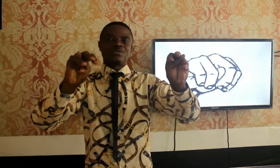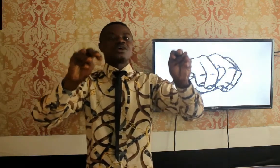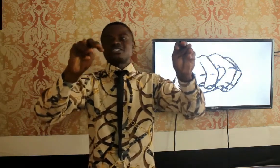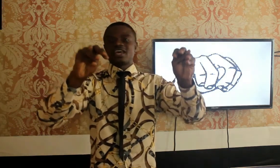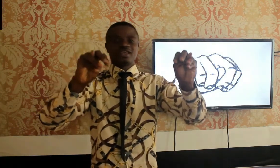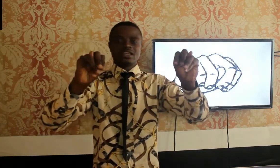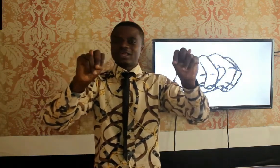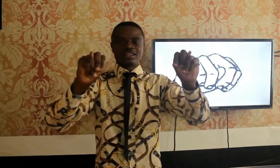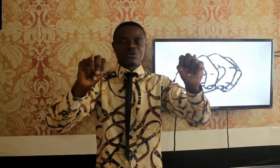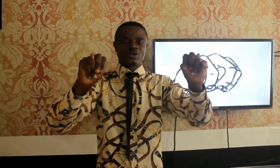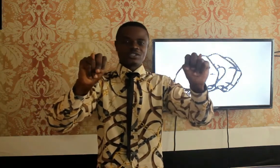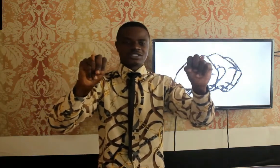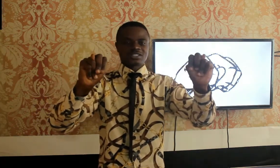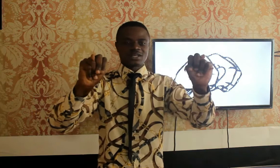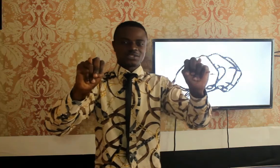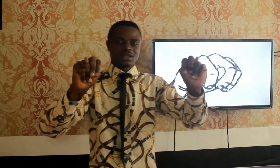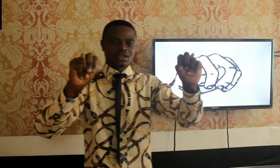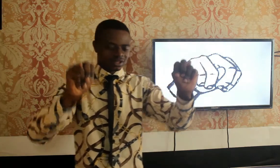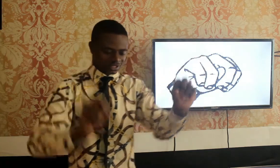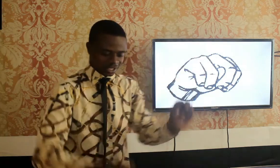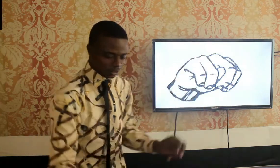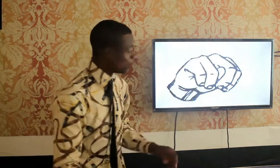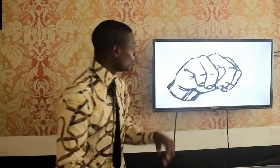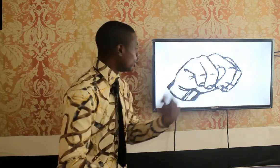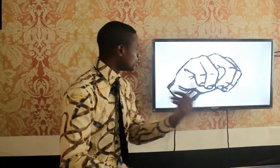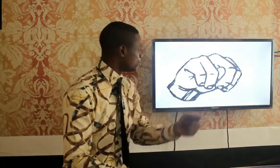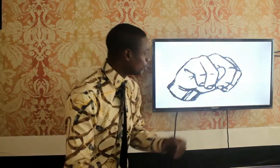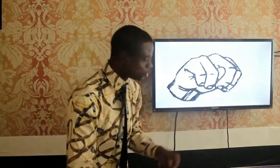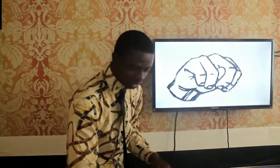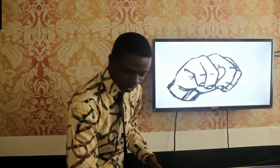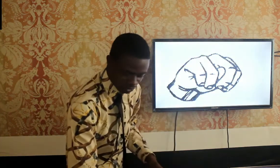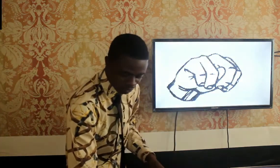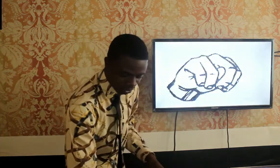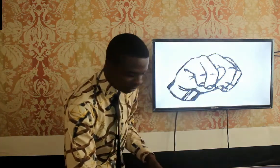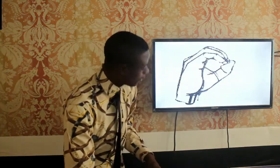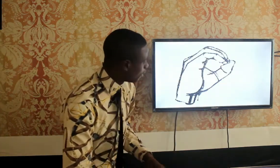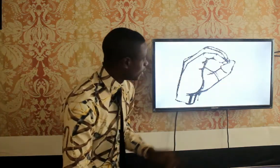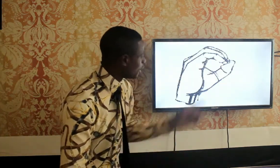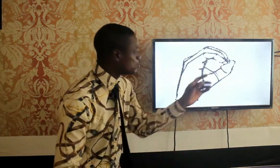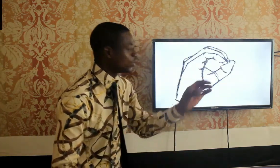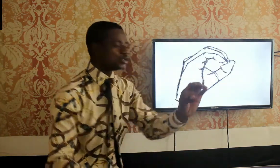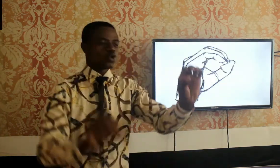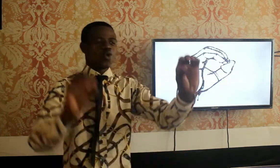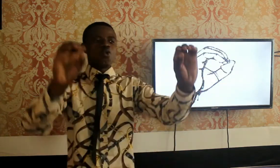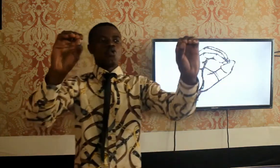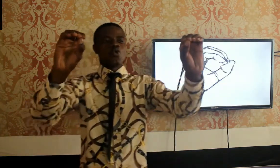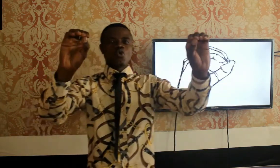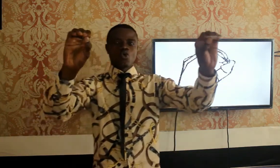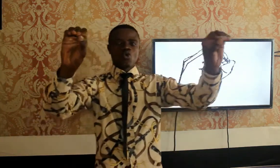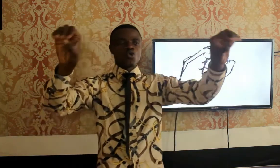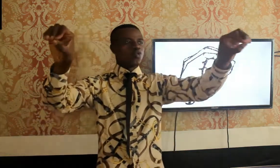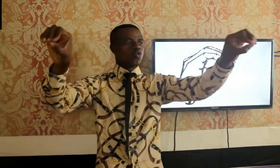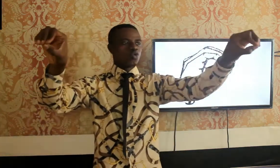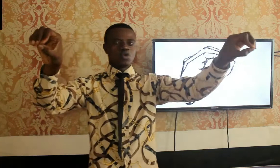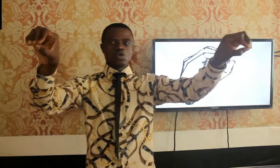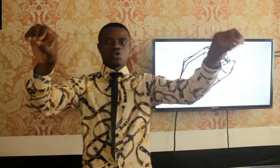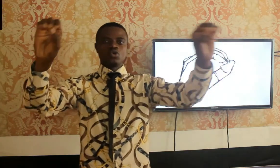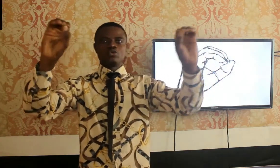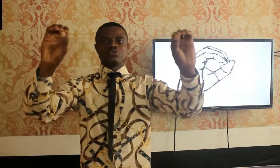You can sign it either way, is accepted. Thank you. Let's move on to the next word. The next one is O. O. O, you